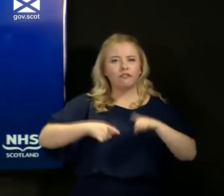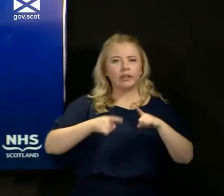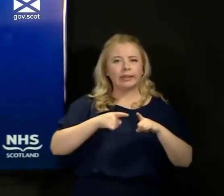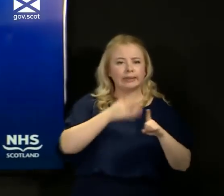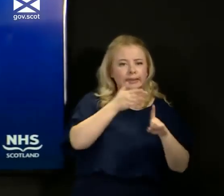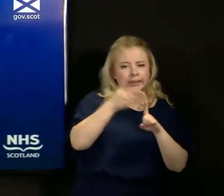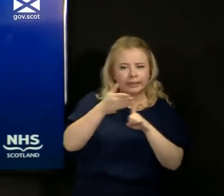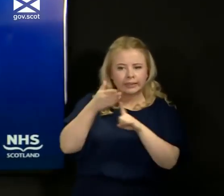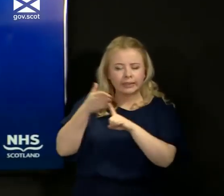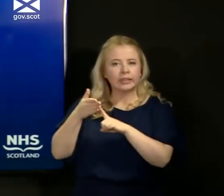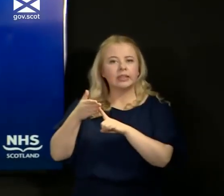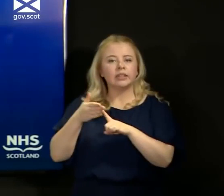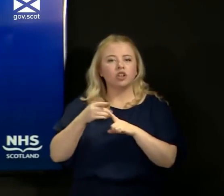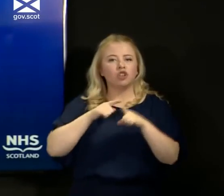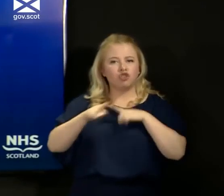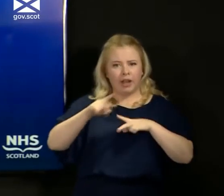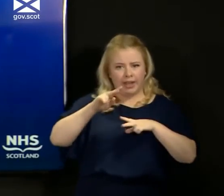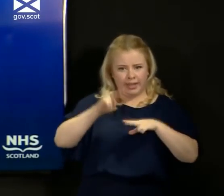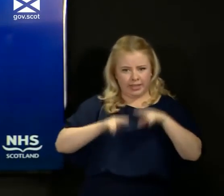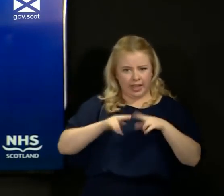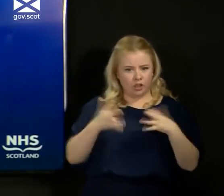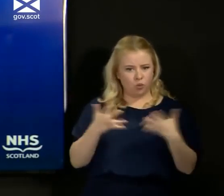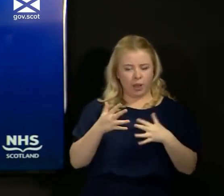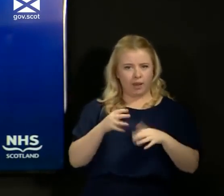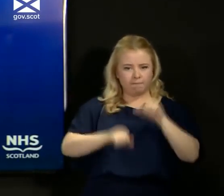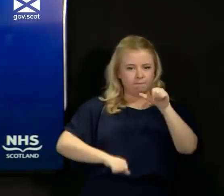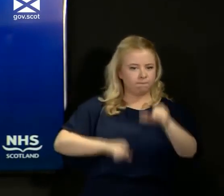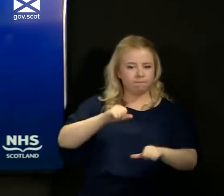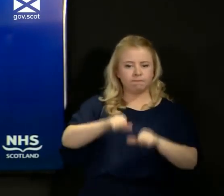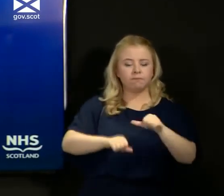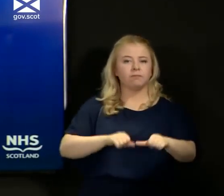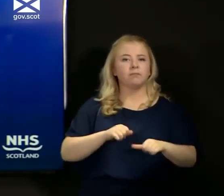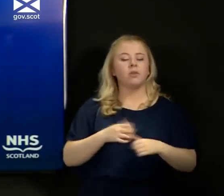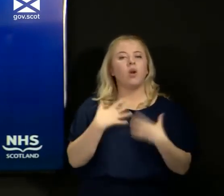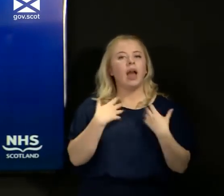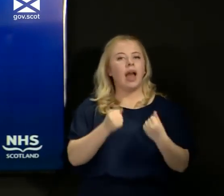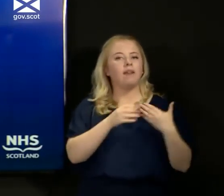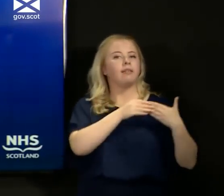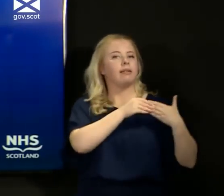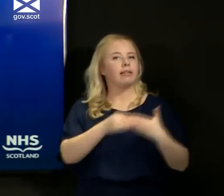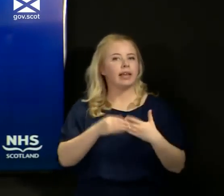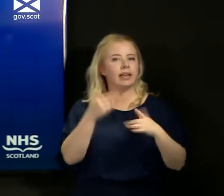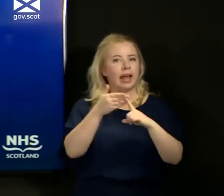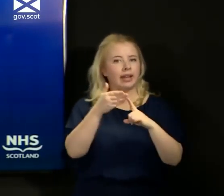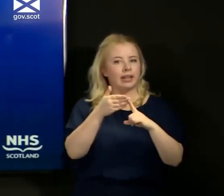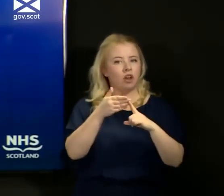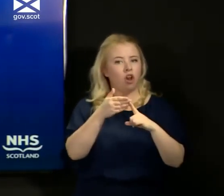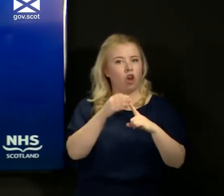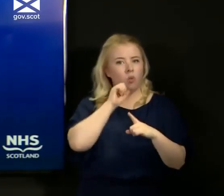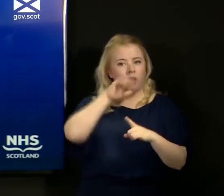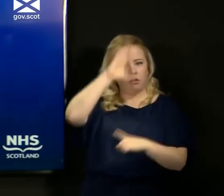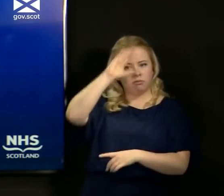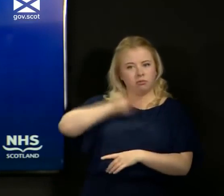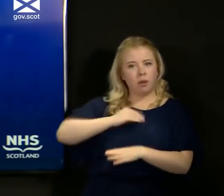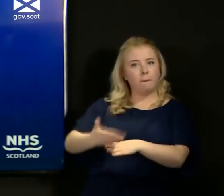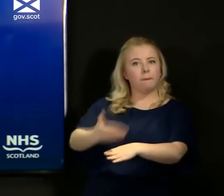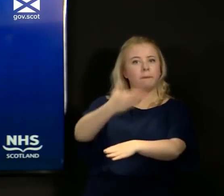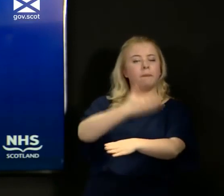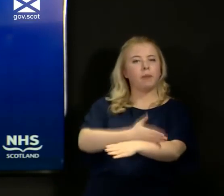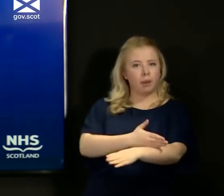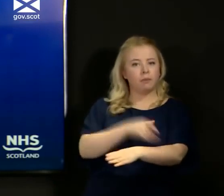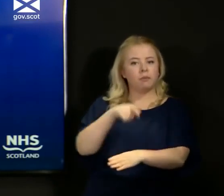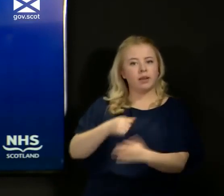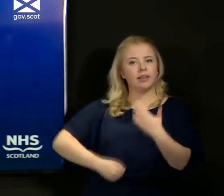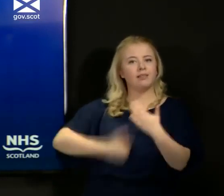disposal to try and assess where we are across the country. We've got those lead indicators, things that give us an advance warning